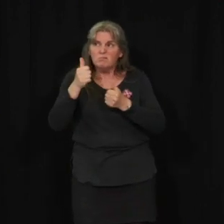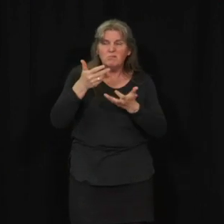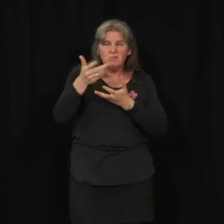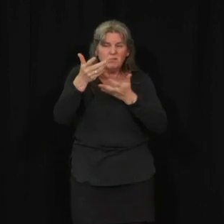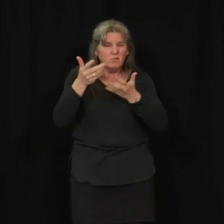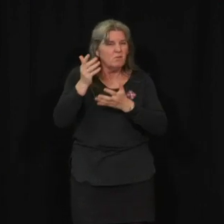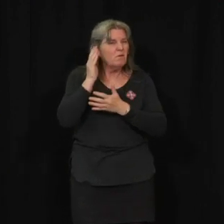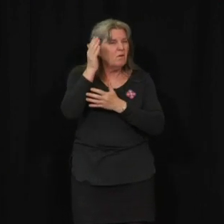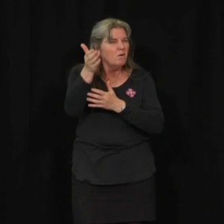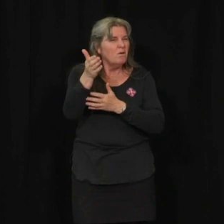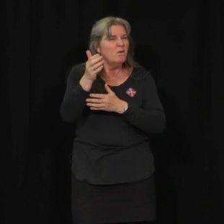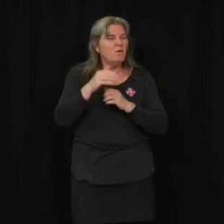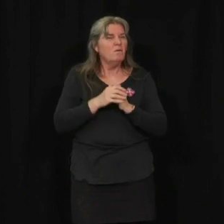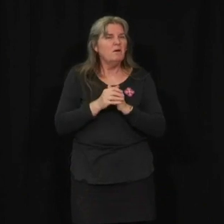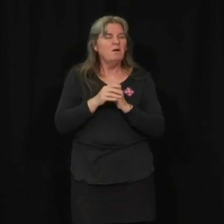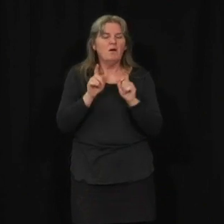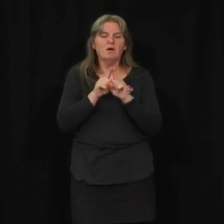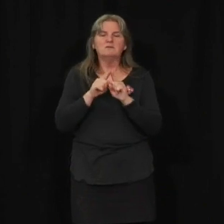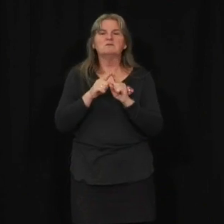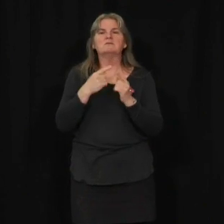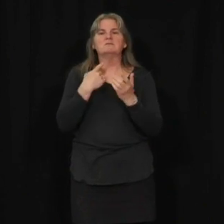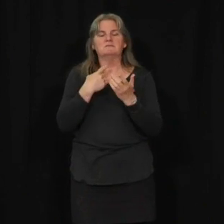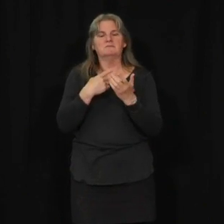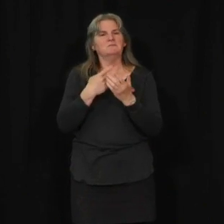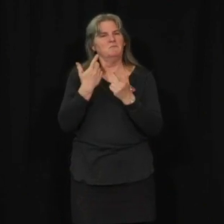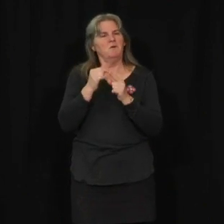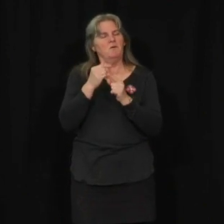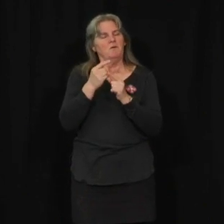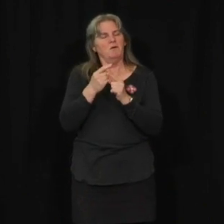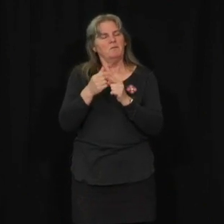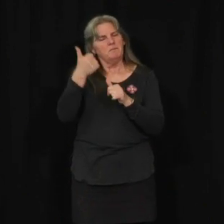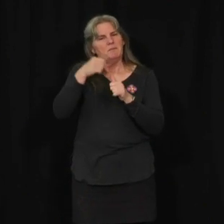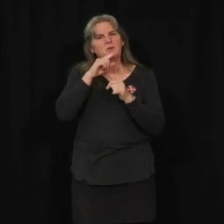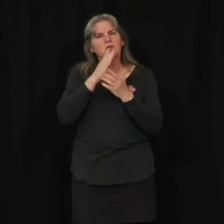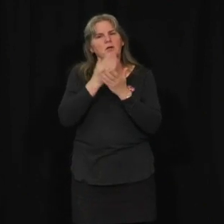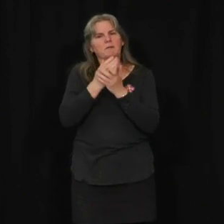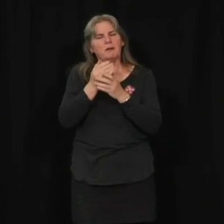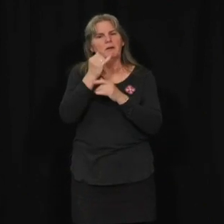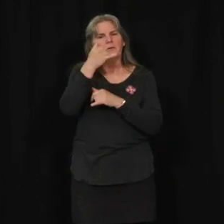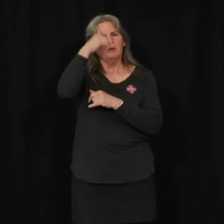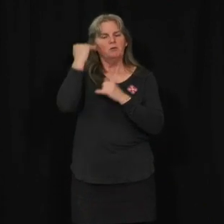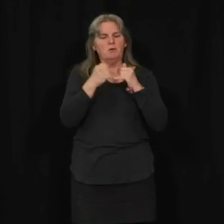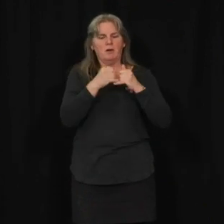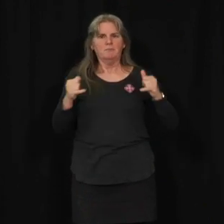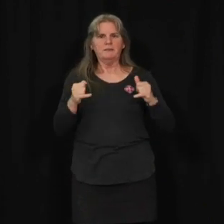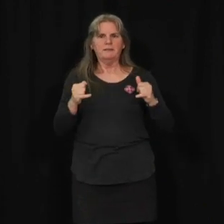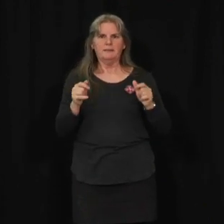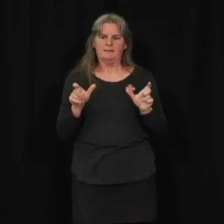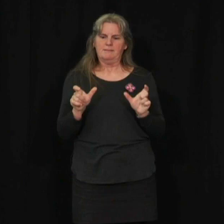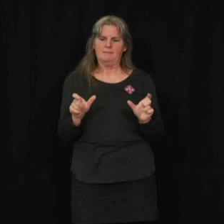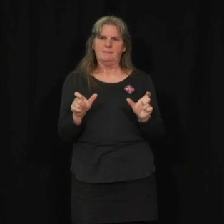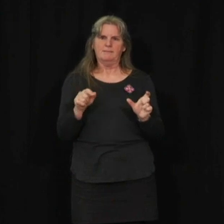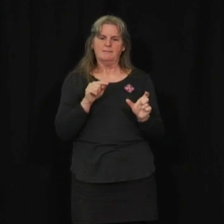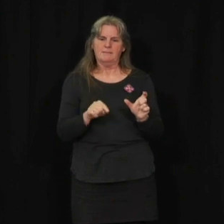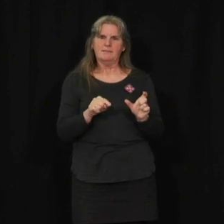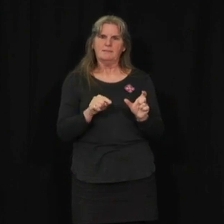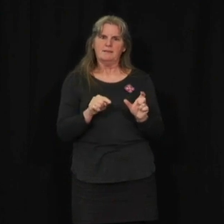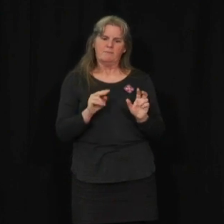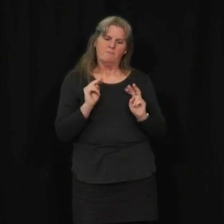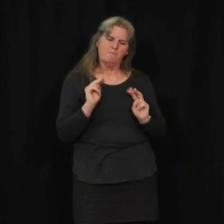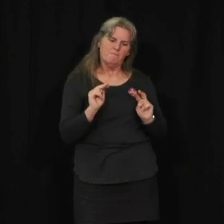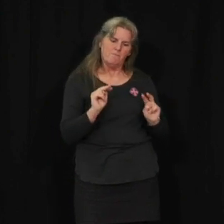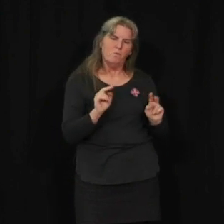the situation with our borders, our risk of importation, all of those factors that play into how comfortable we can be with